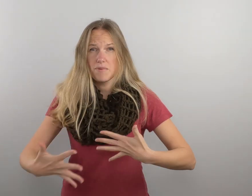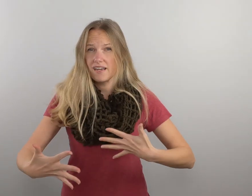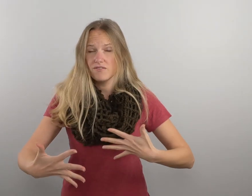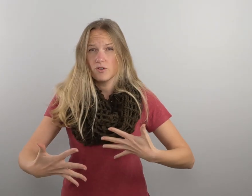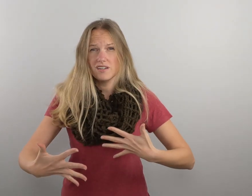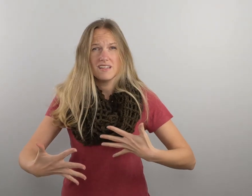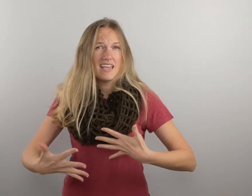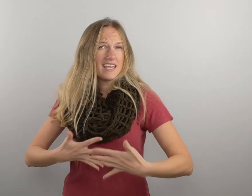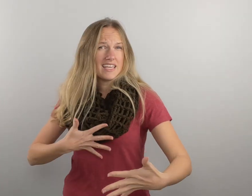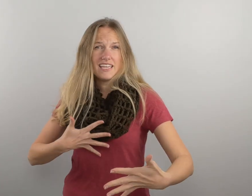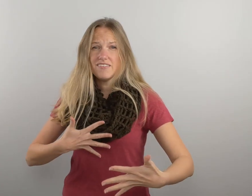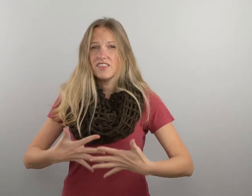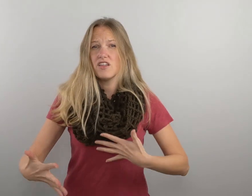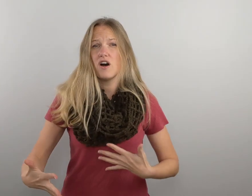and forth. Even though